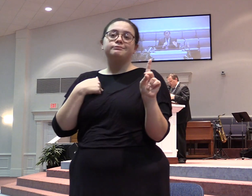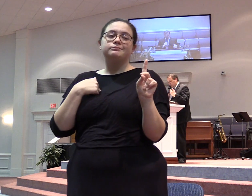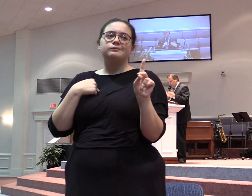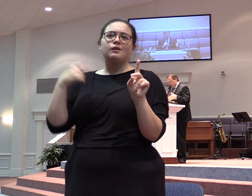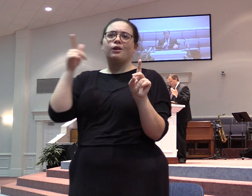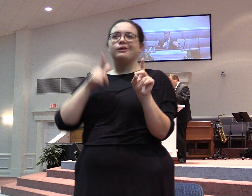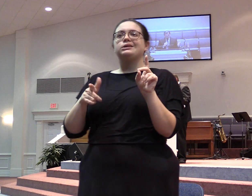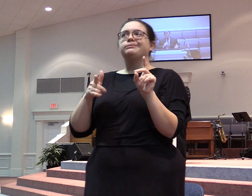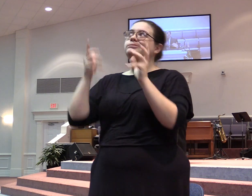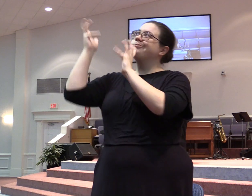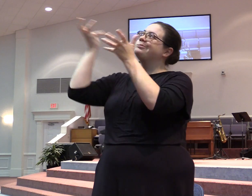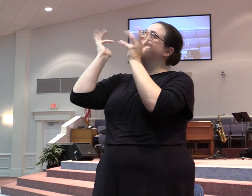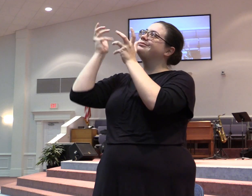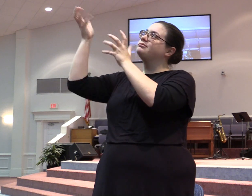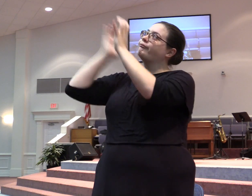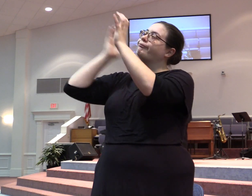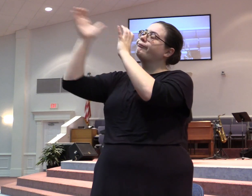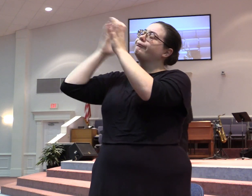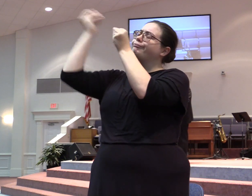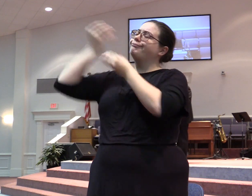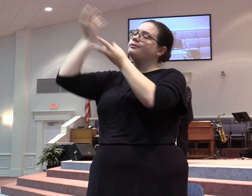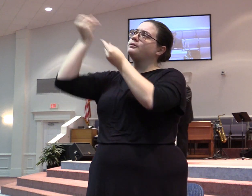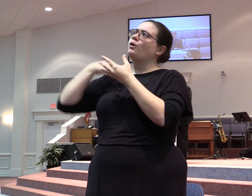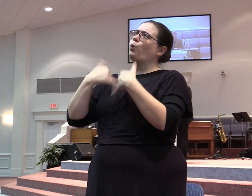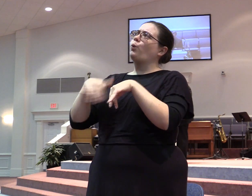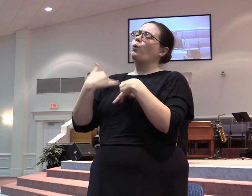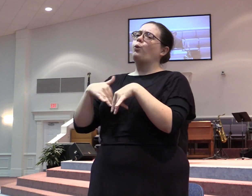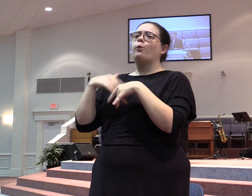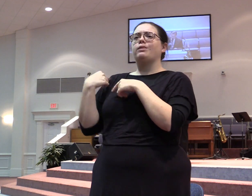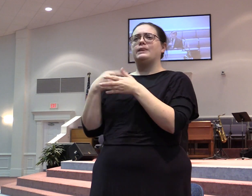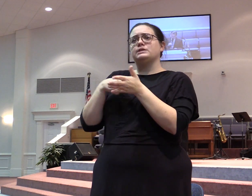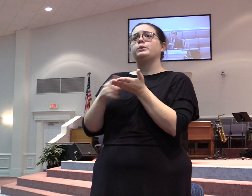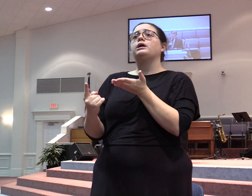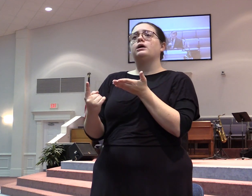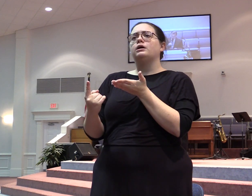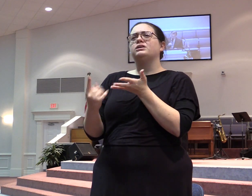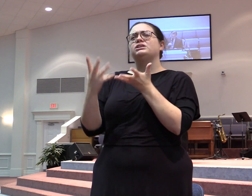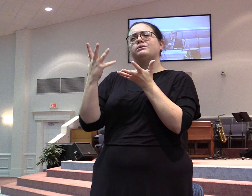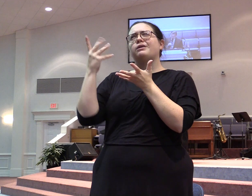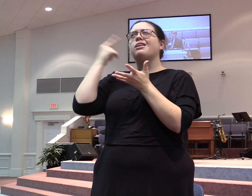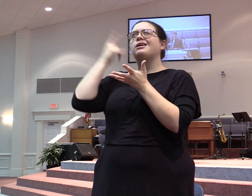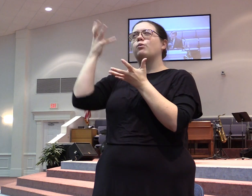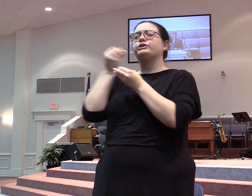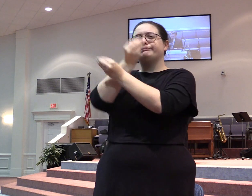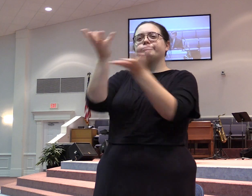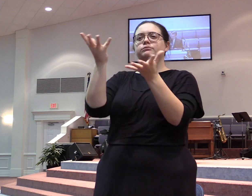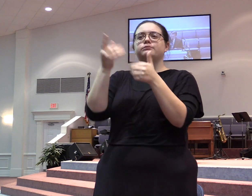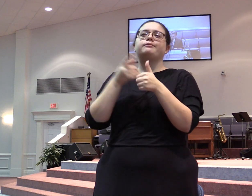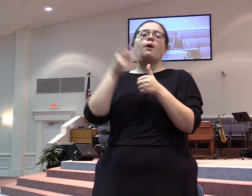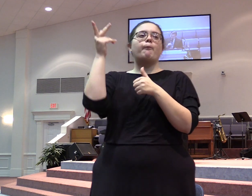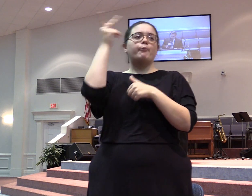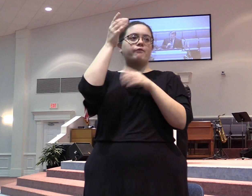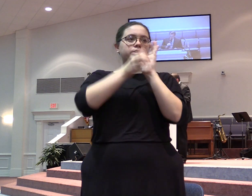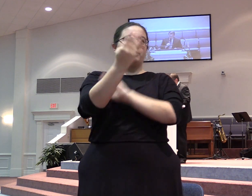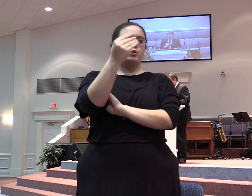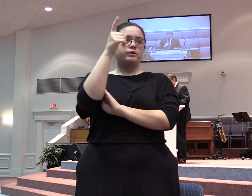just kind of been all week talking to me about this. And so I feel like He wants to talk to us tonight. Proverbs chapter 14